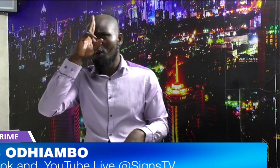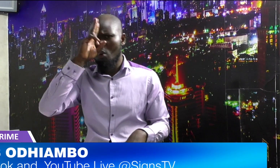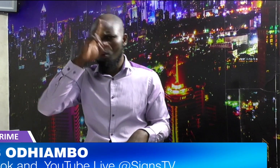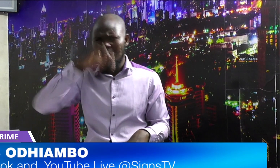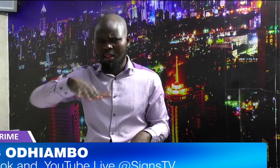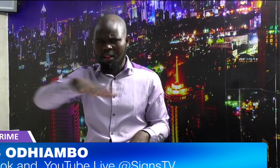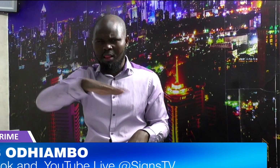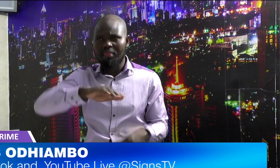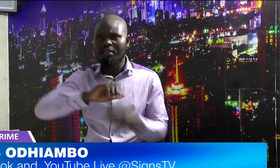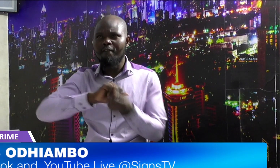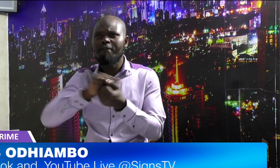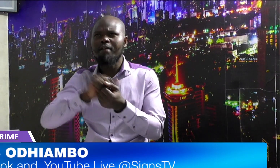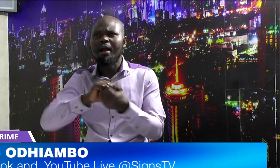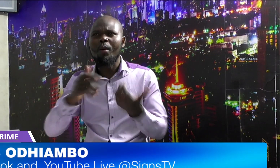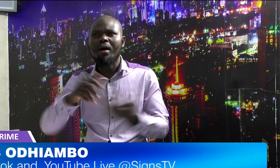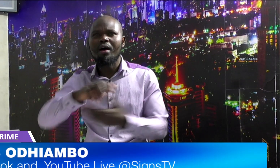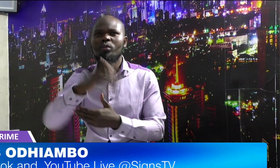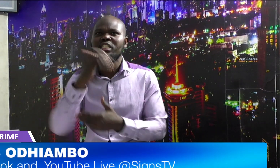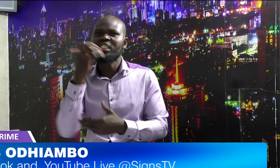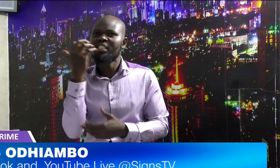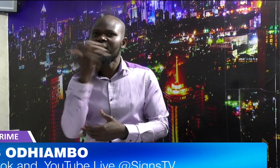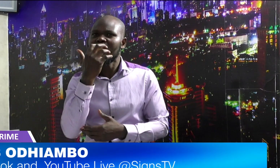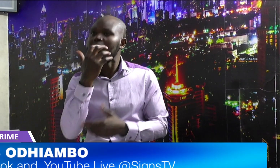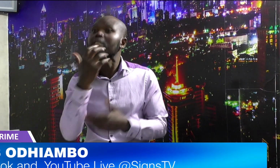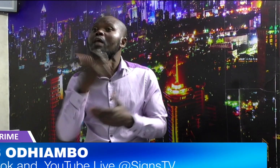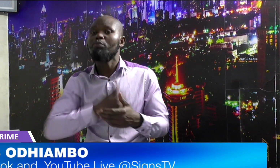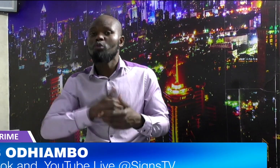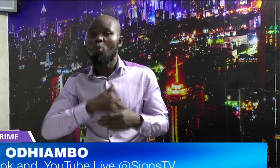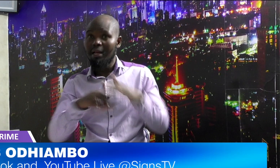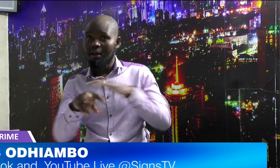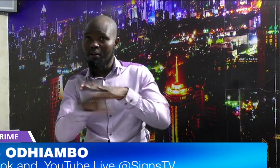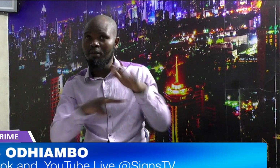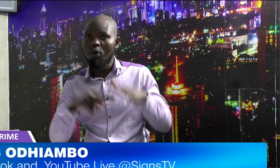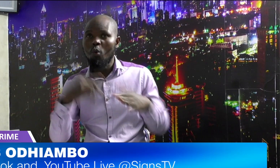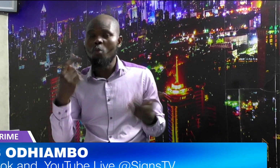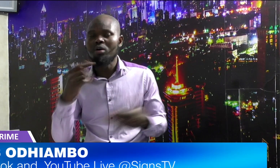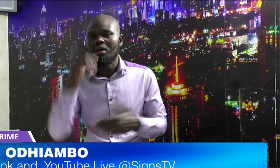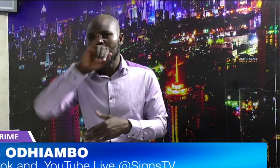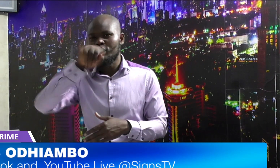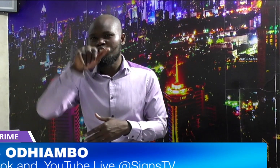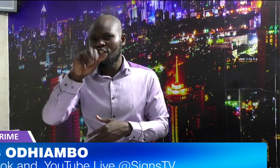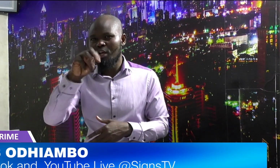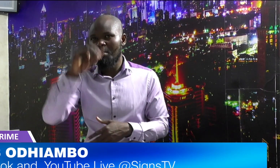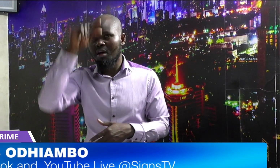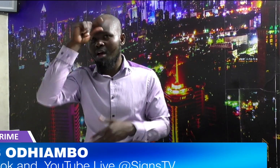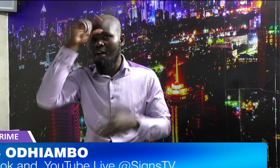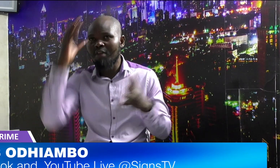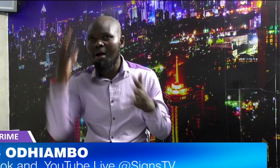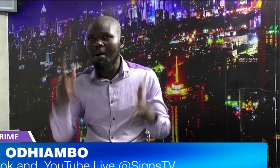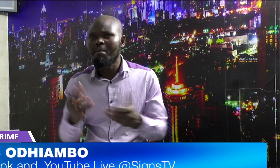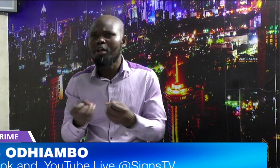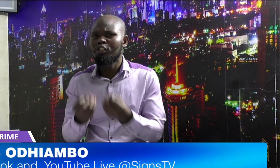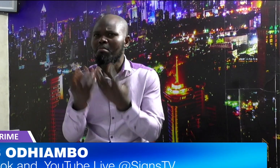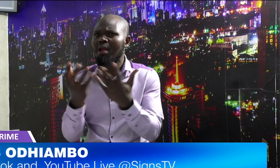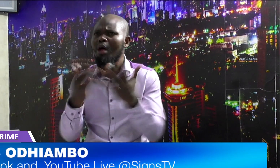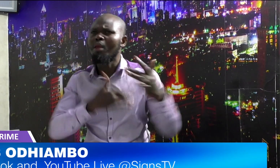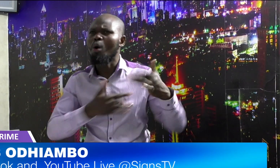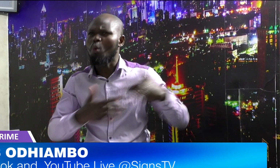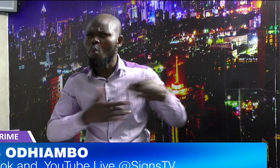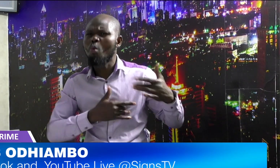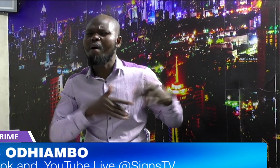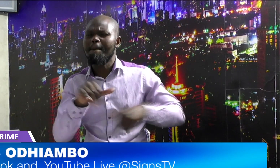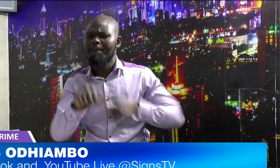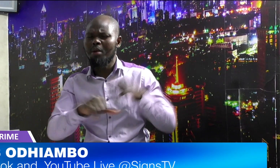on Friday, County Deputy Governor James Lowassa expressed concern that military officers were violating the law